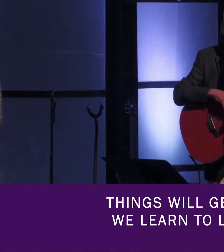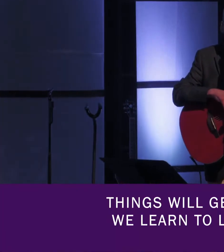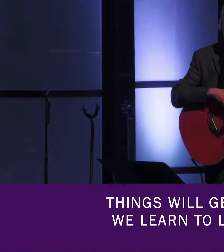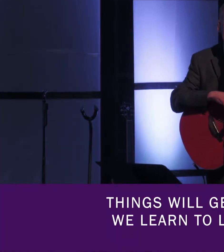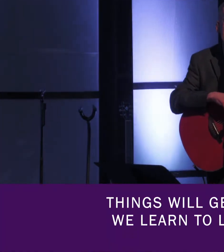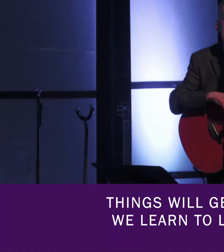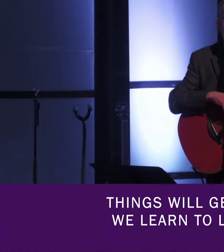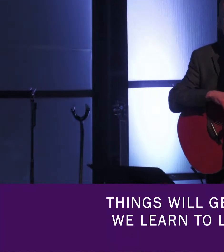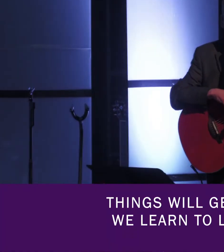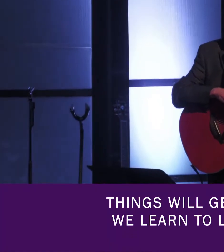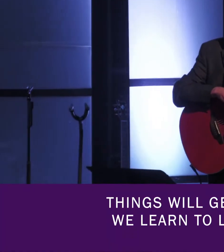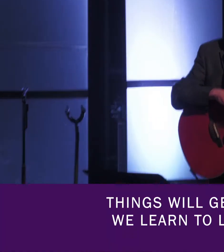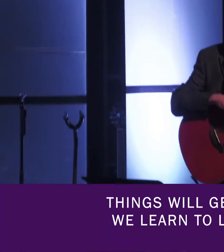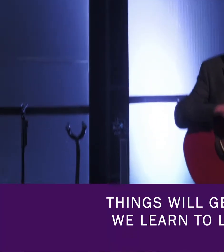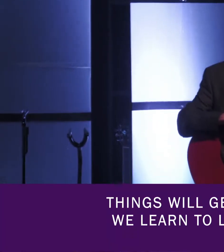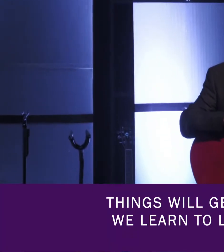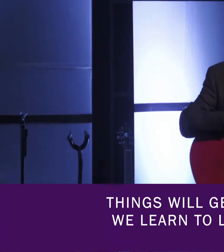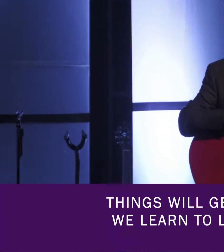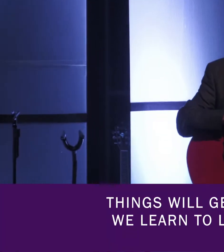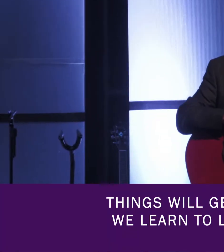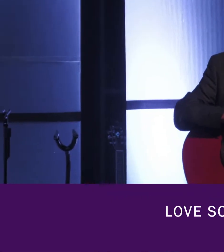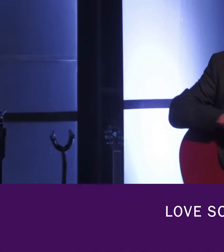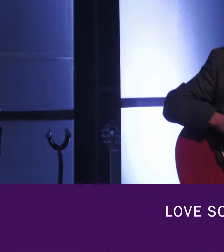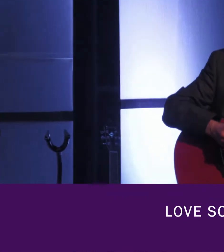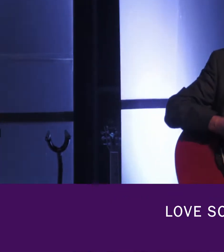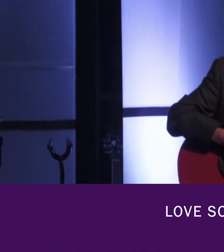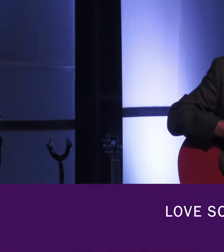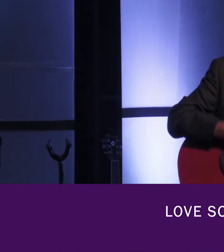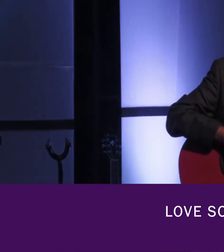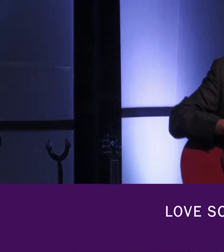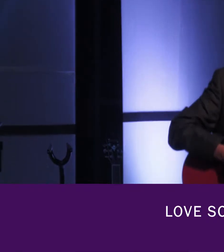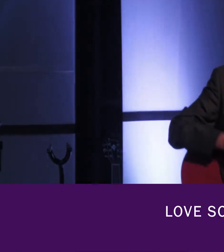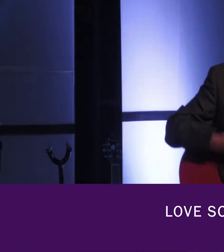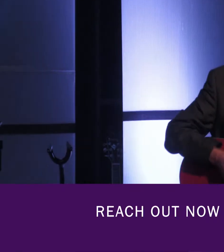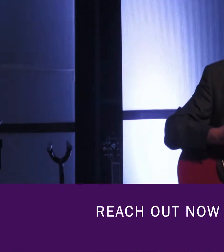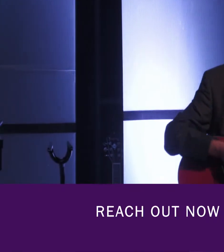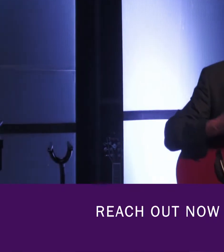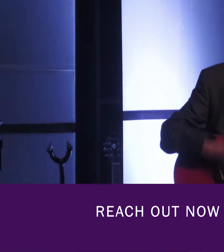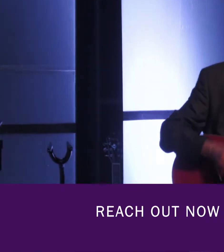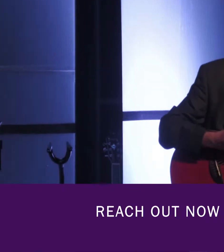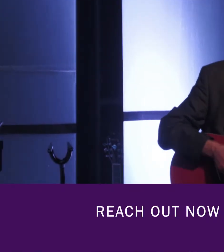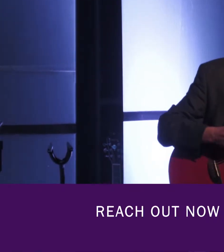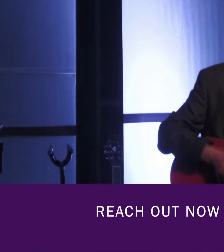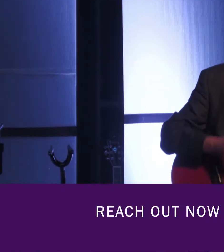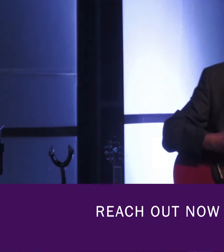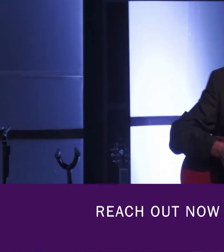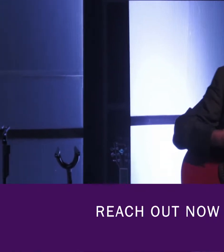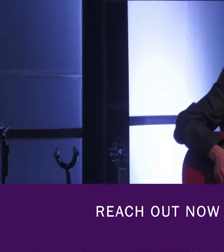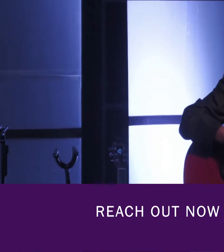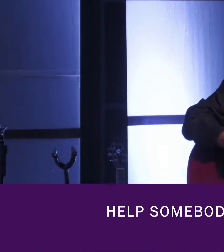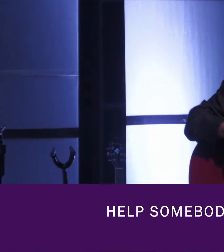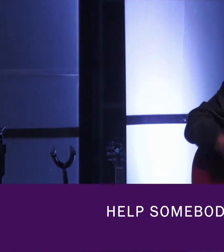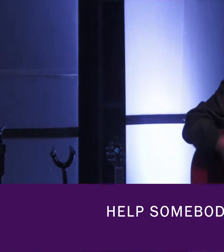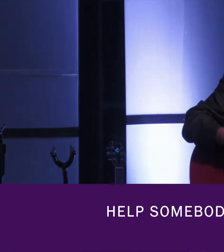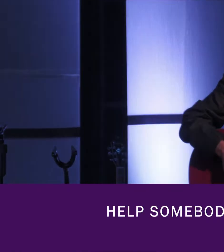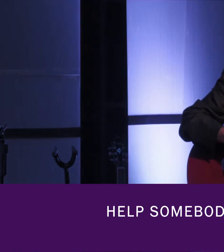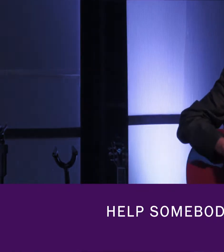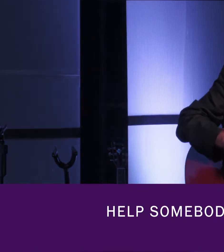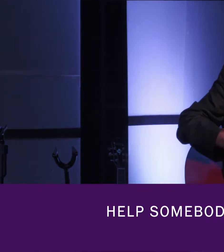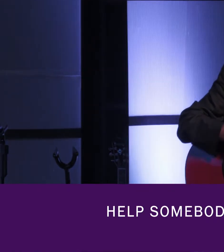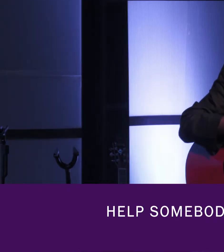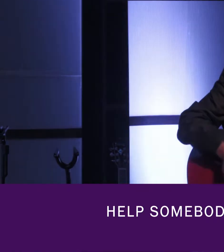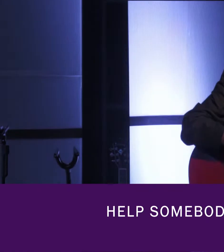Things will get better when we learn to love somebody, love somebody. Reach out now and take a hand.